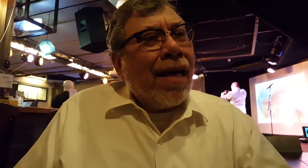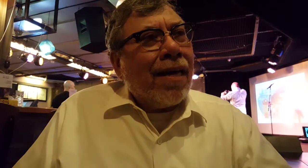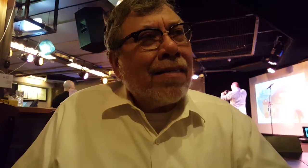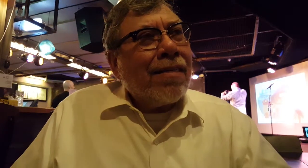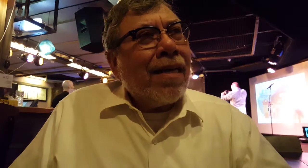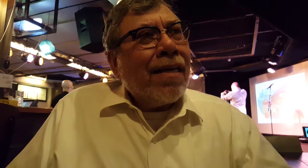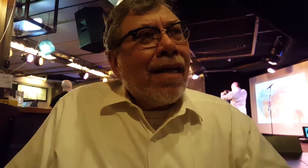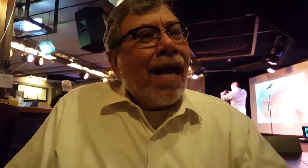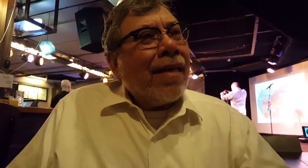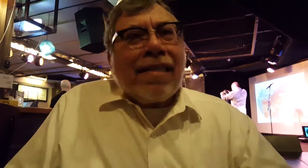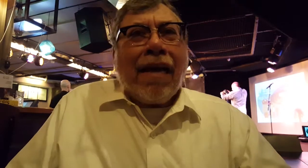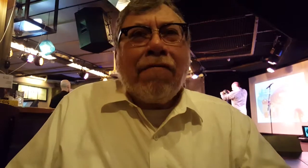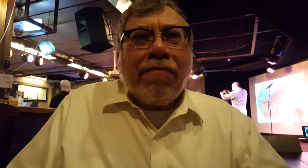as deaf.